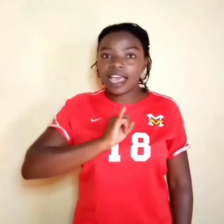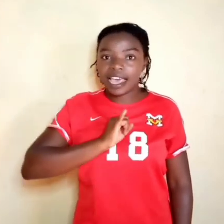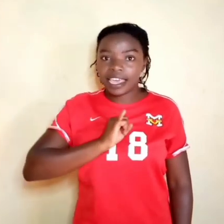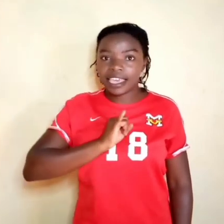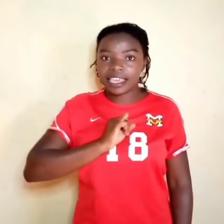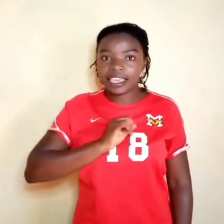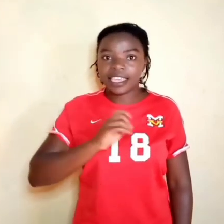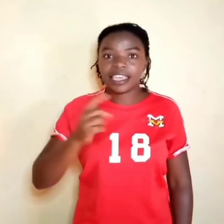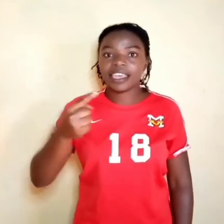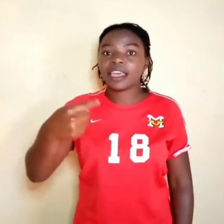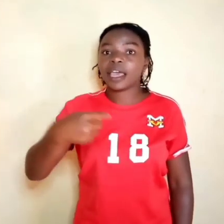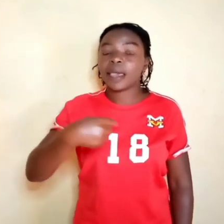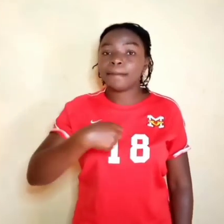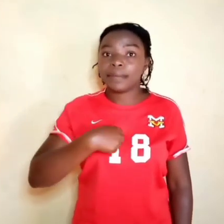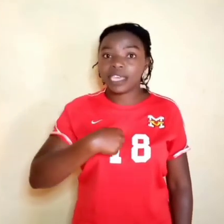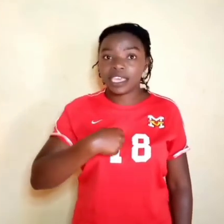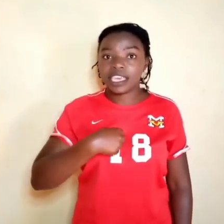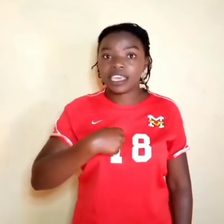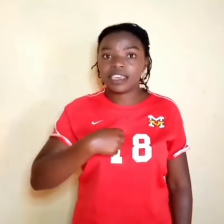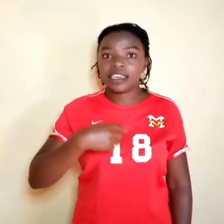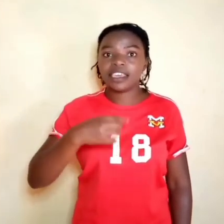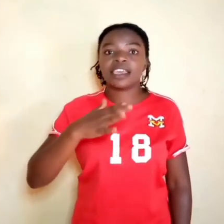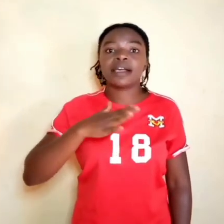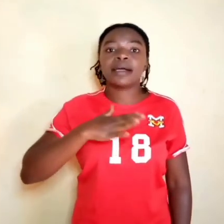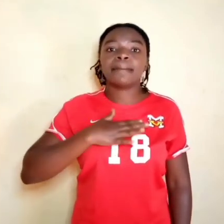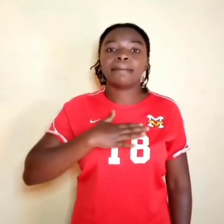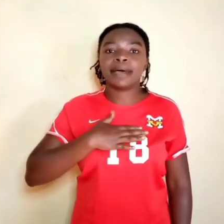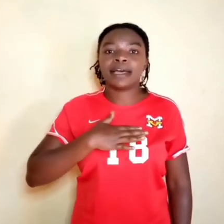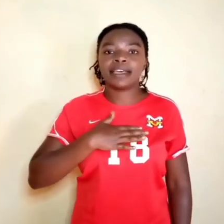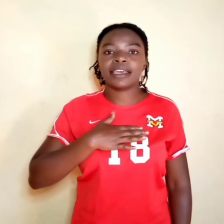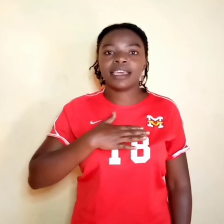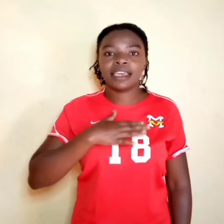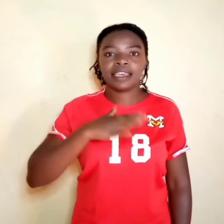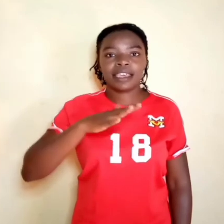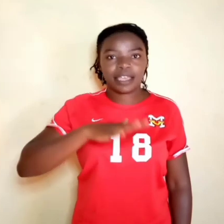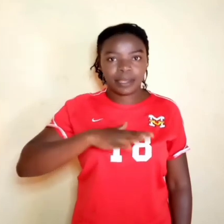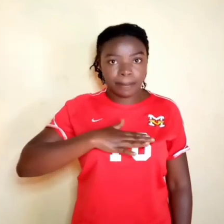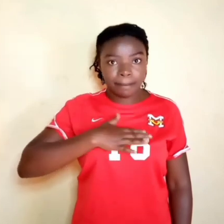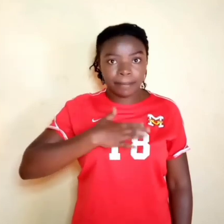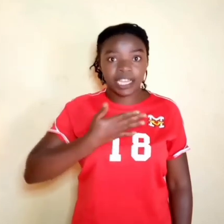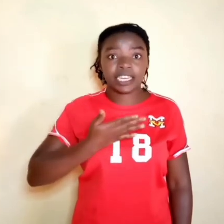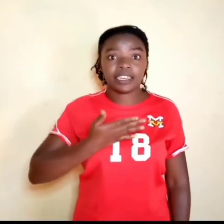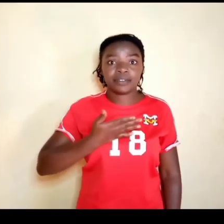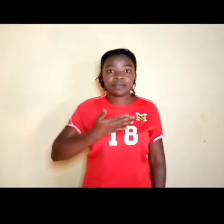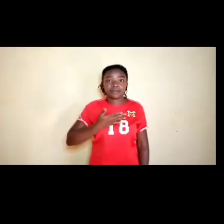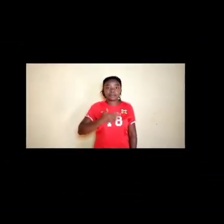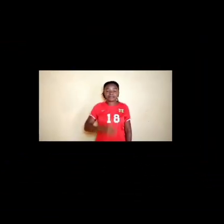I, me, my, mine.